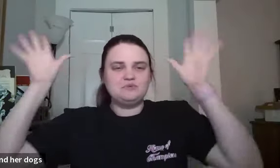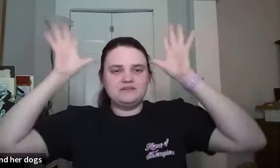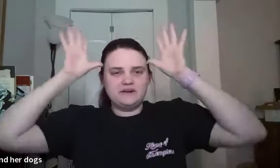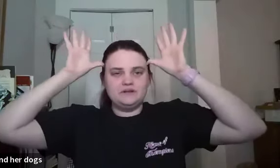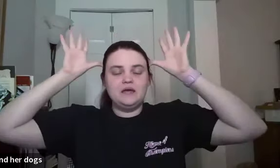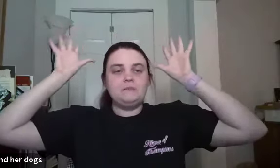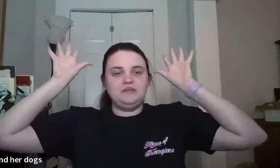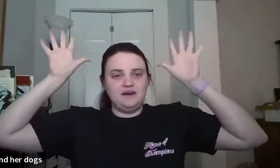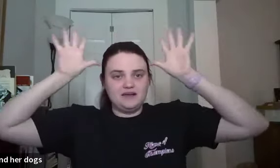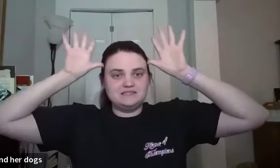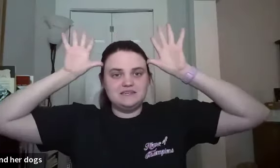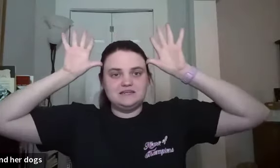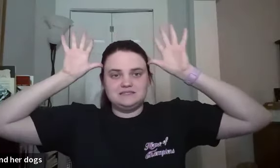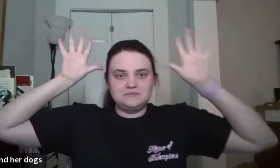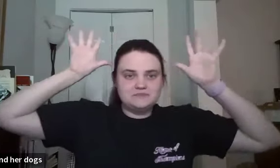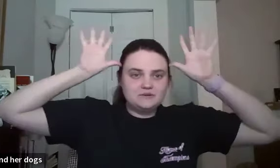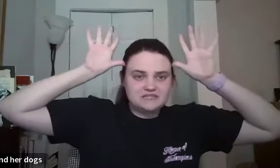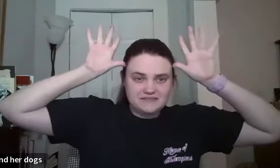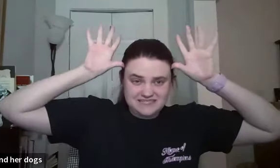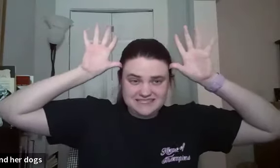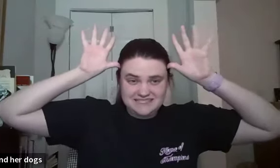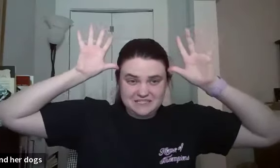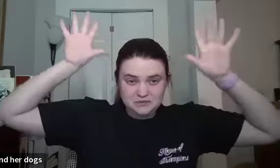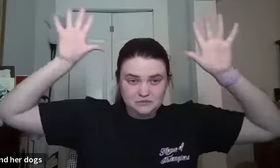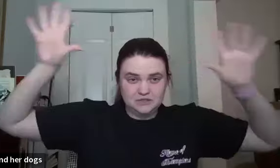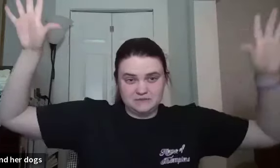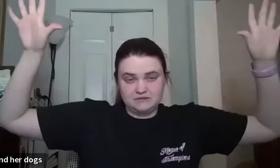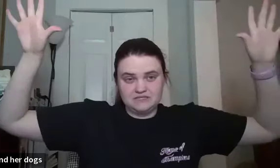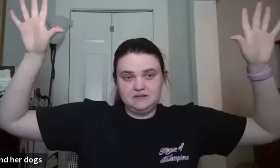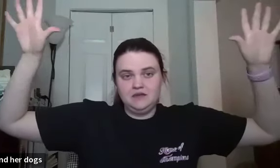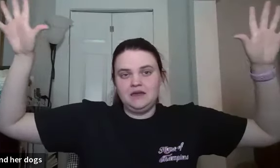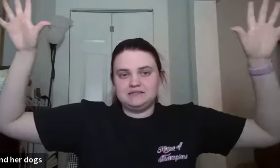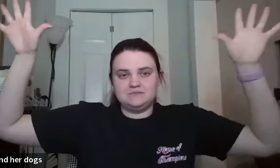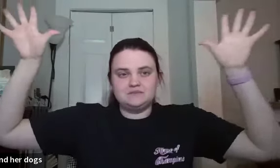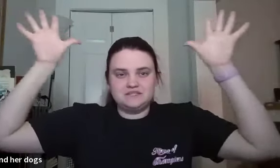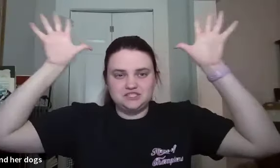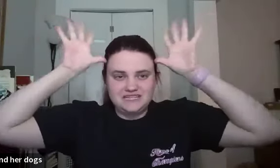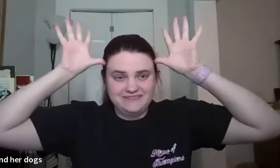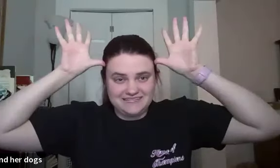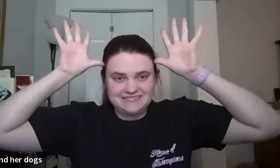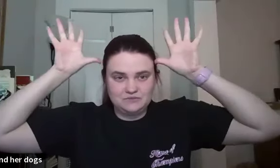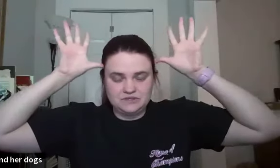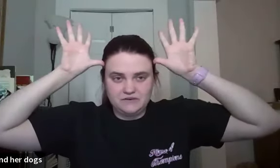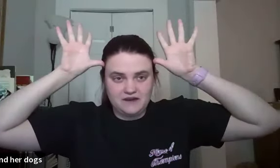point if I would, because sometimes I will say this is deer, where's the bouncing, and sometimes I just say this with the 5